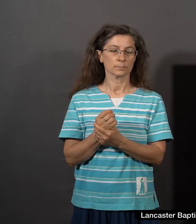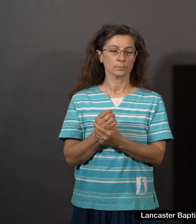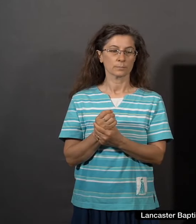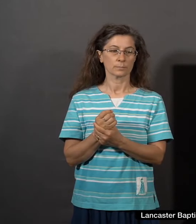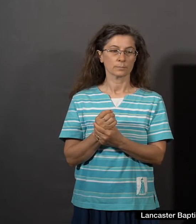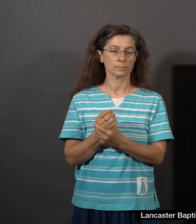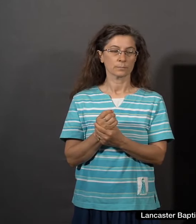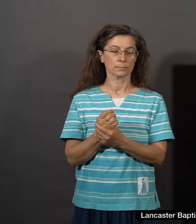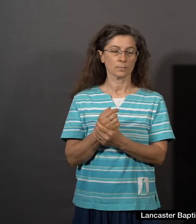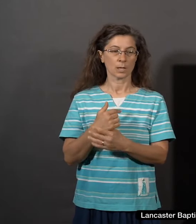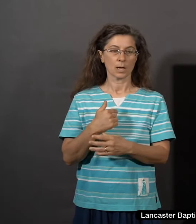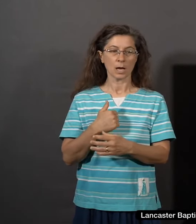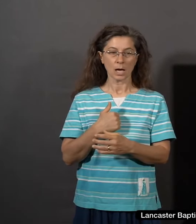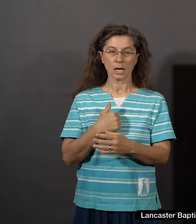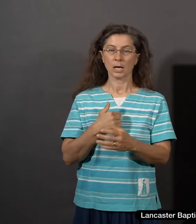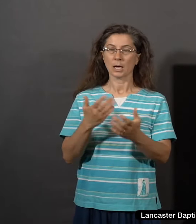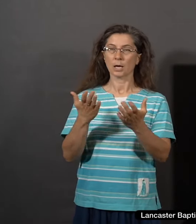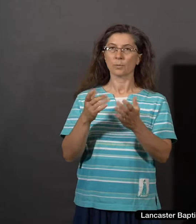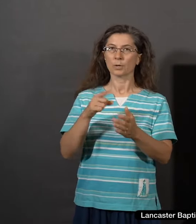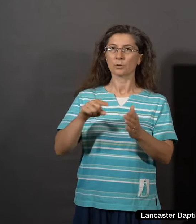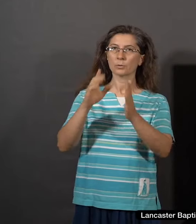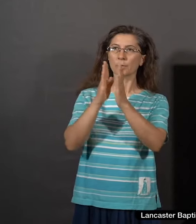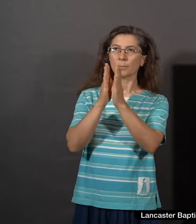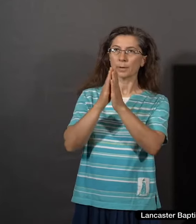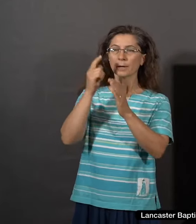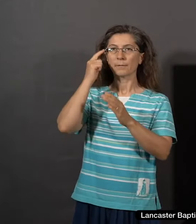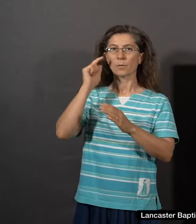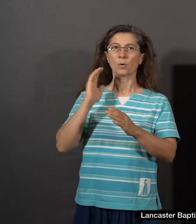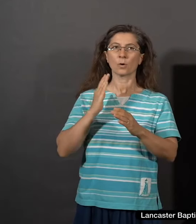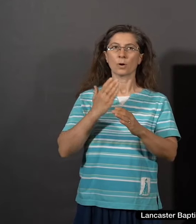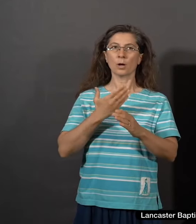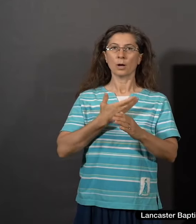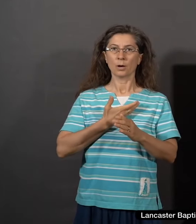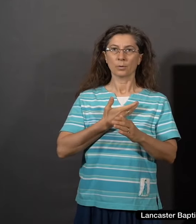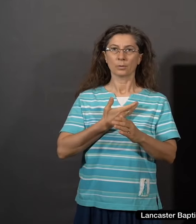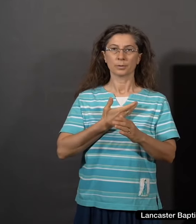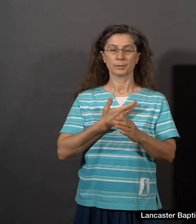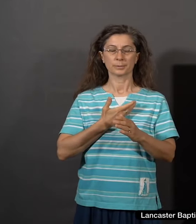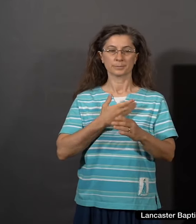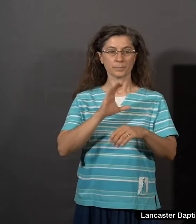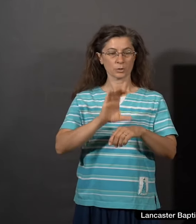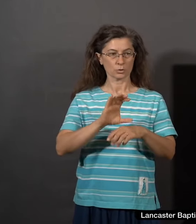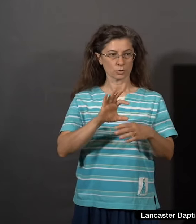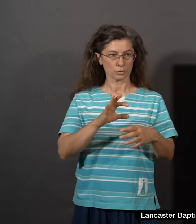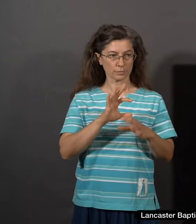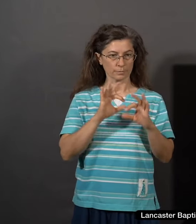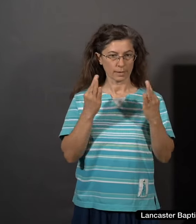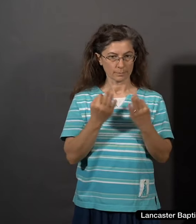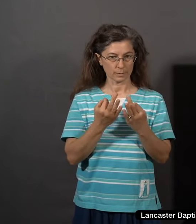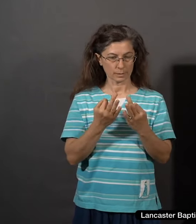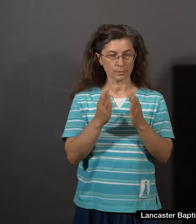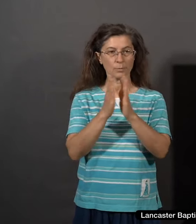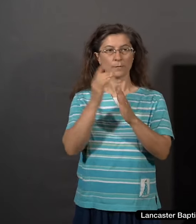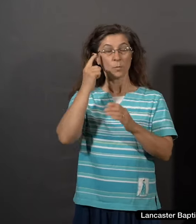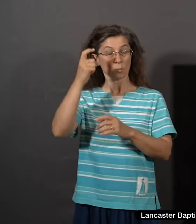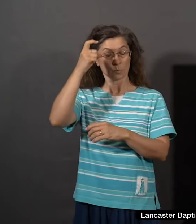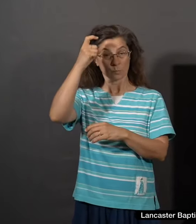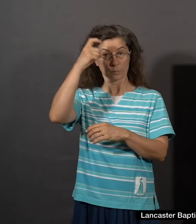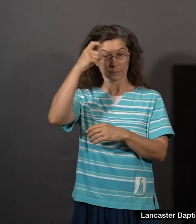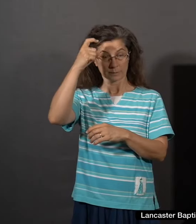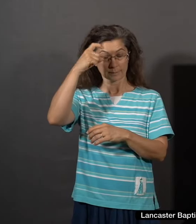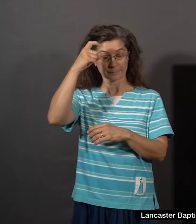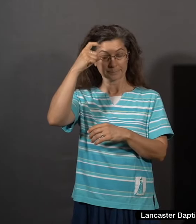uh just provide our church family with the wisdom i think of our ushers we're going to have a whole crew of folks that are